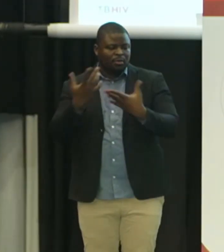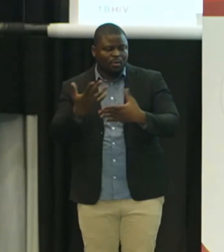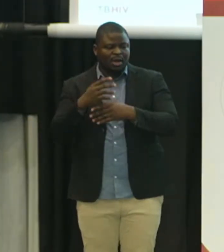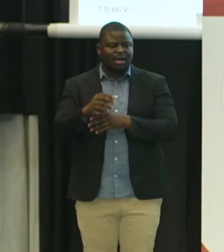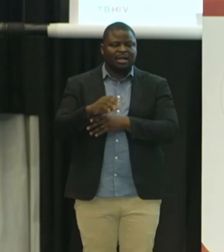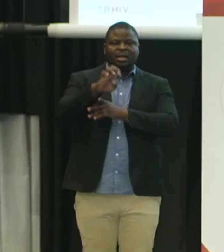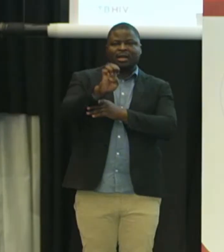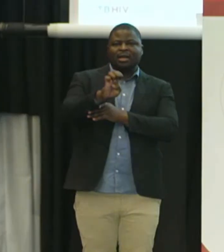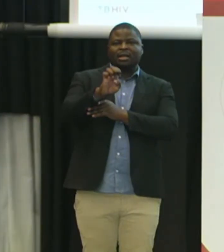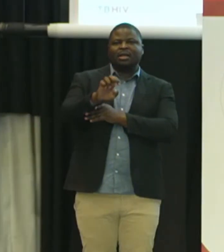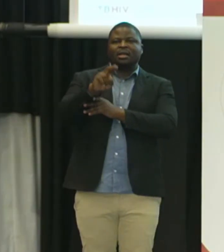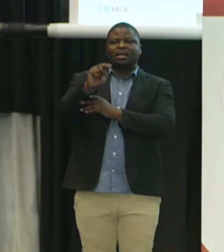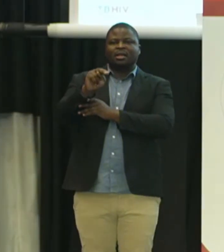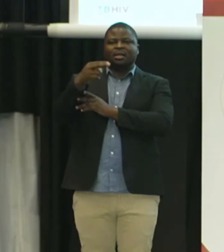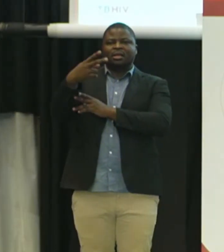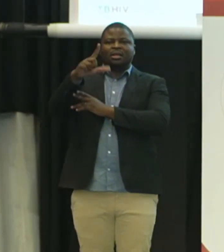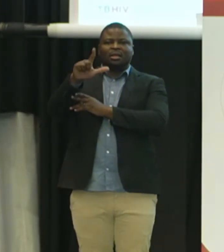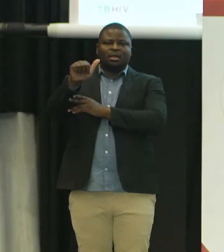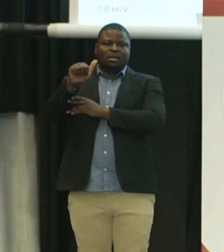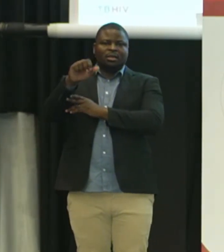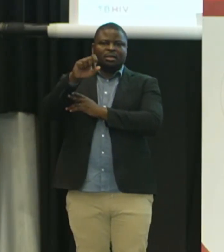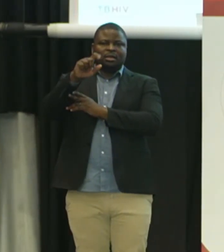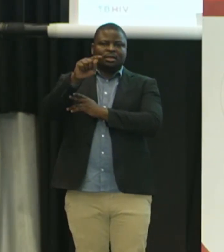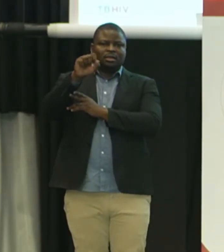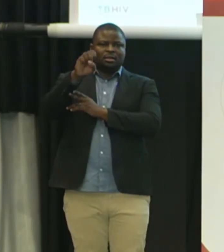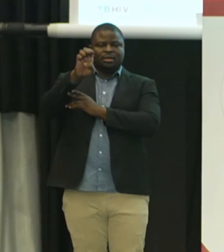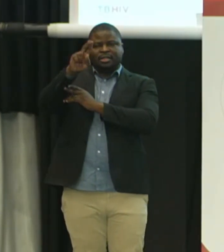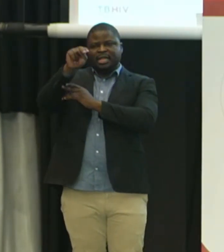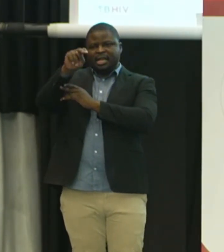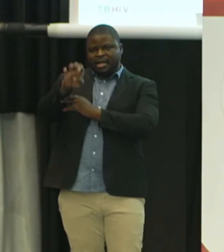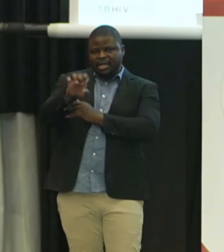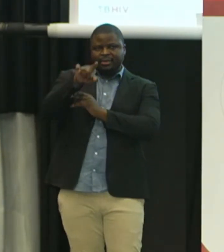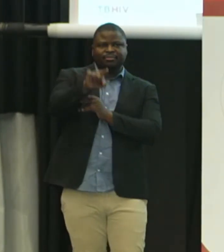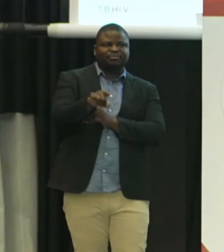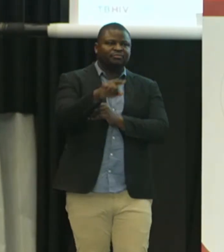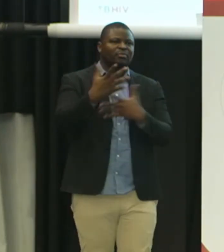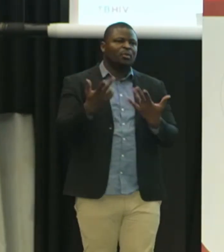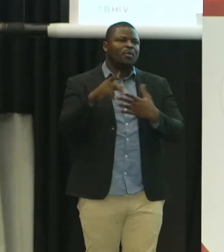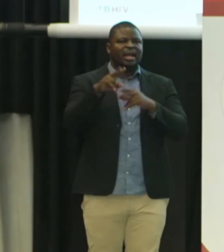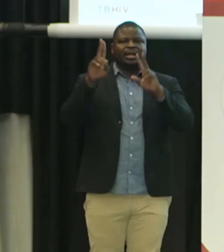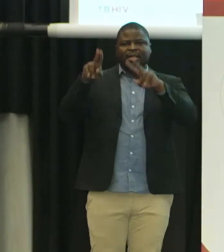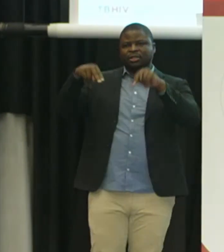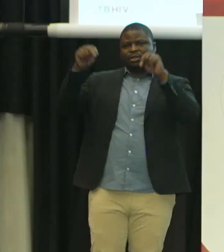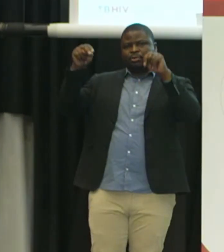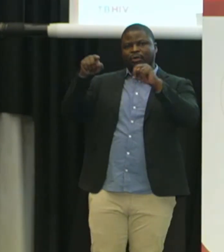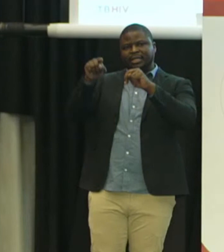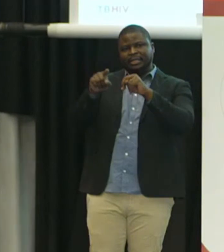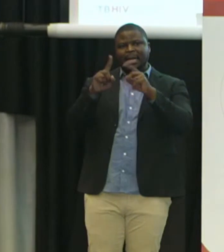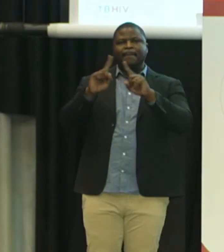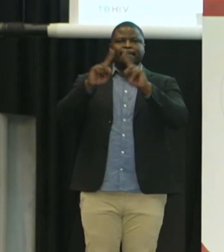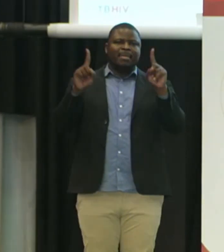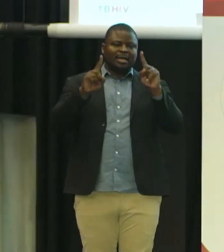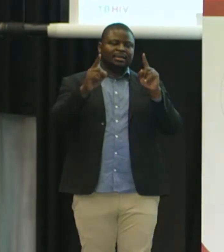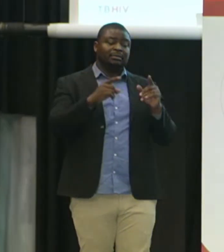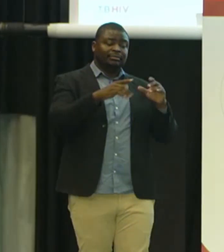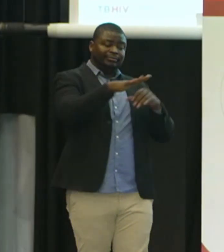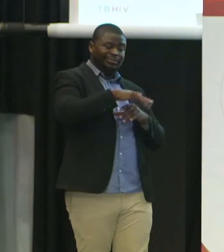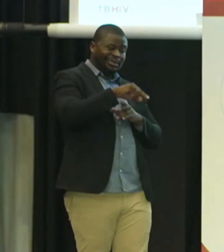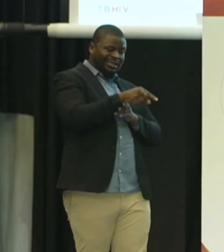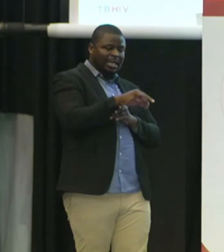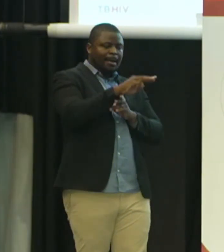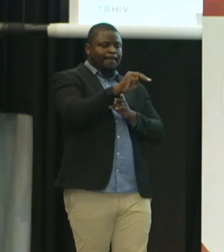which some of us may still know as Nelspruit, and Mashisheng is a much smaller town, about 2